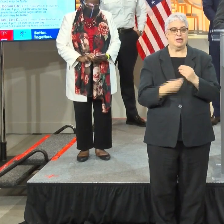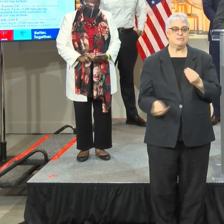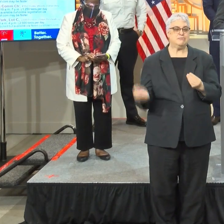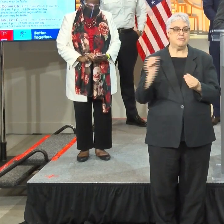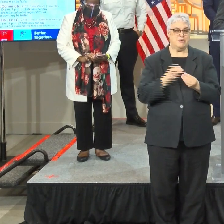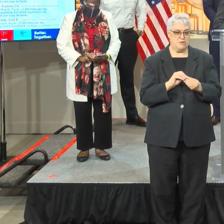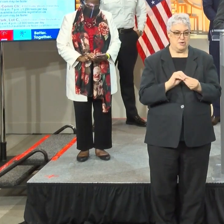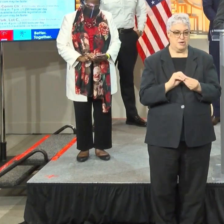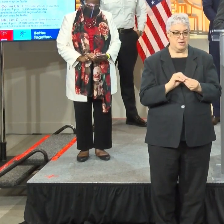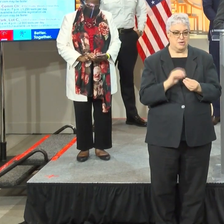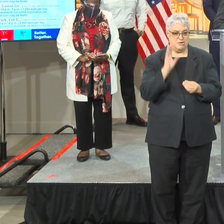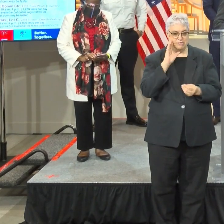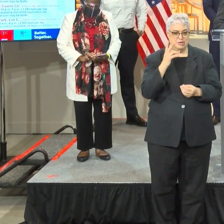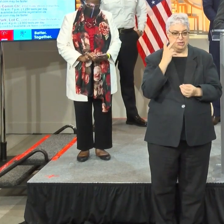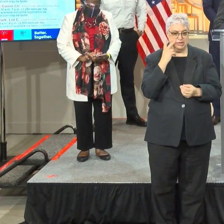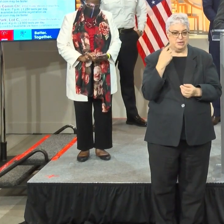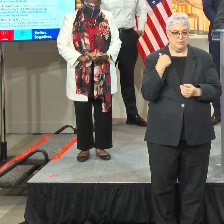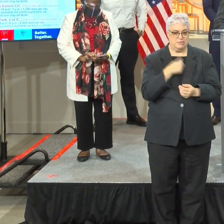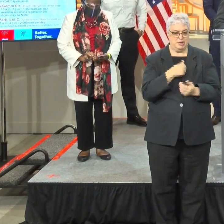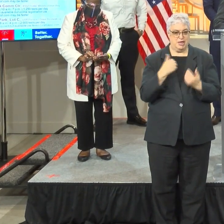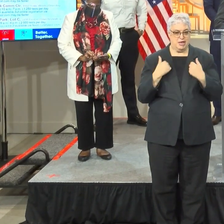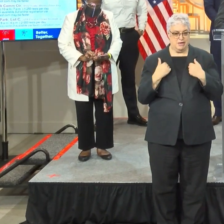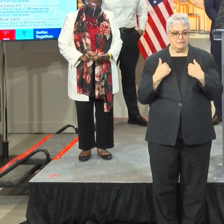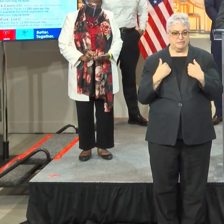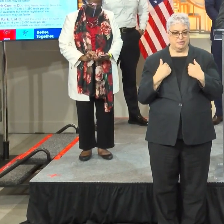on the screen, you're going to see that we've got listed